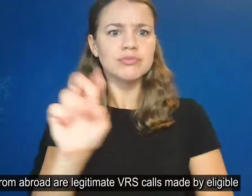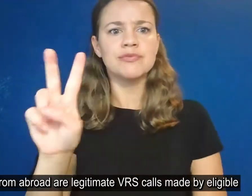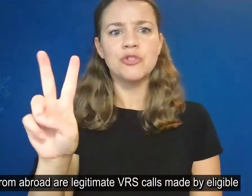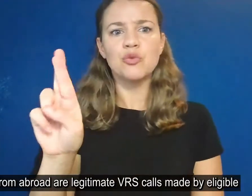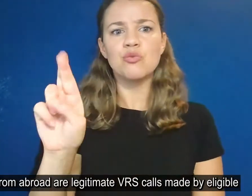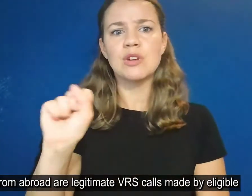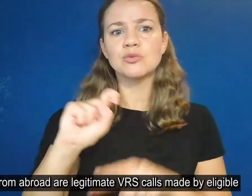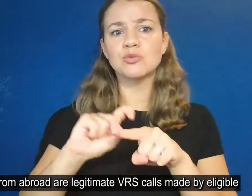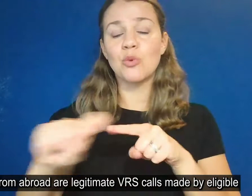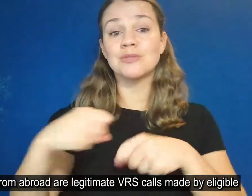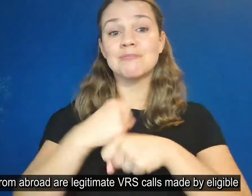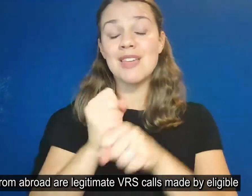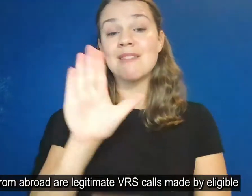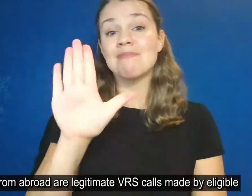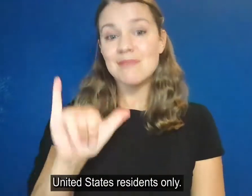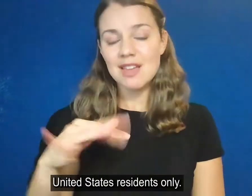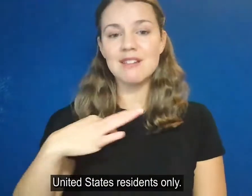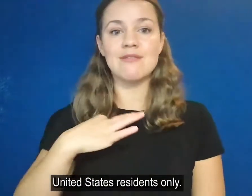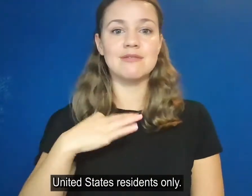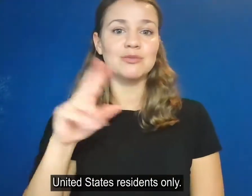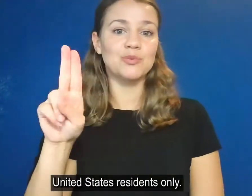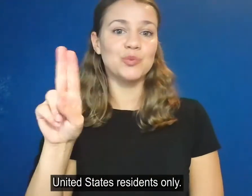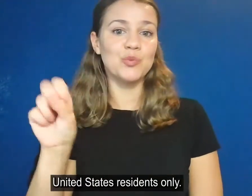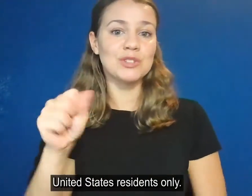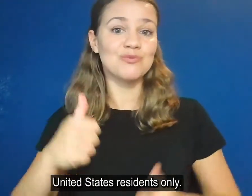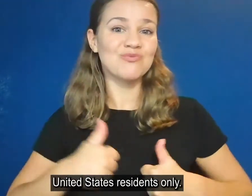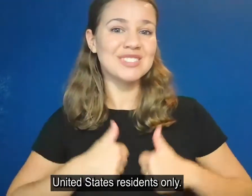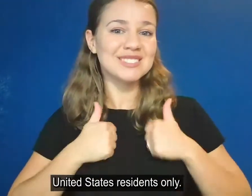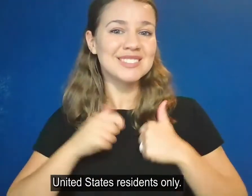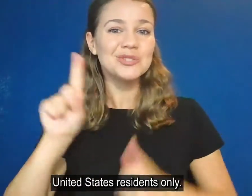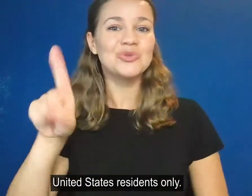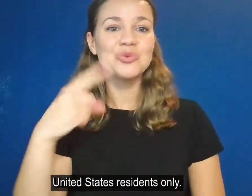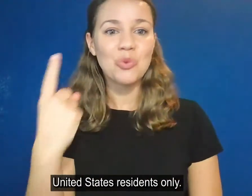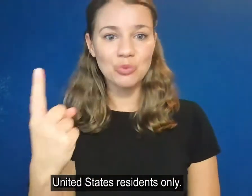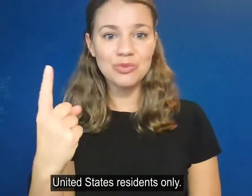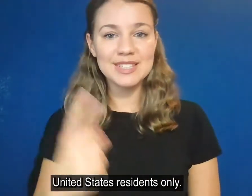VRS calls made by eligible United States residents only.